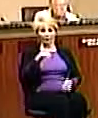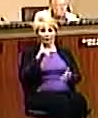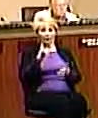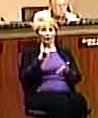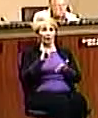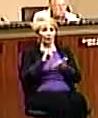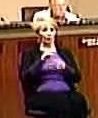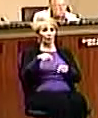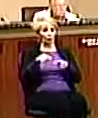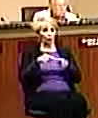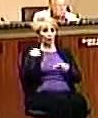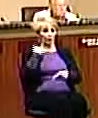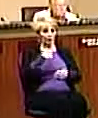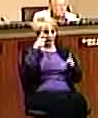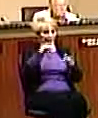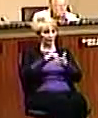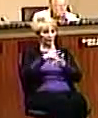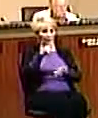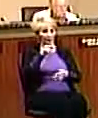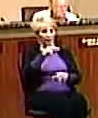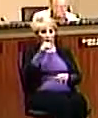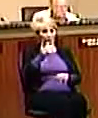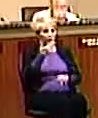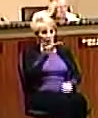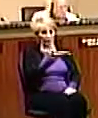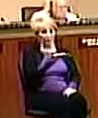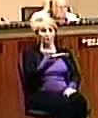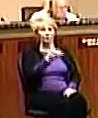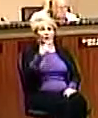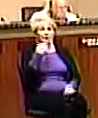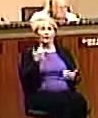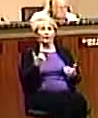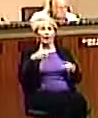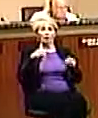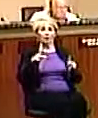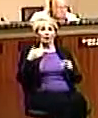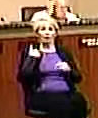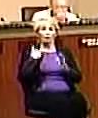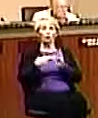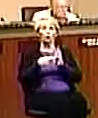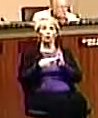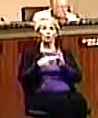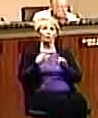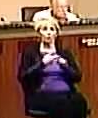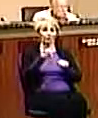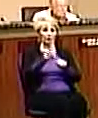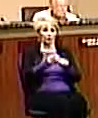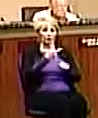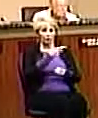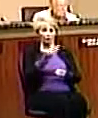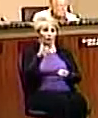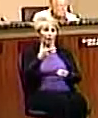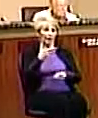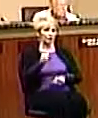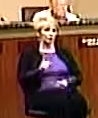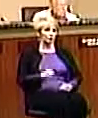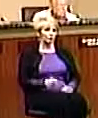High School didn't exist, and so the commission would like the opportunity to have a representative from each of those high